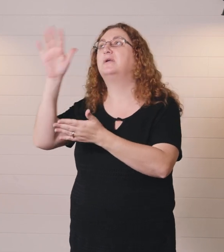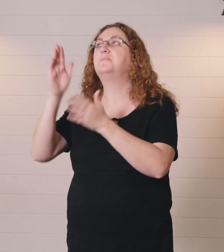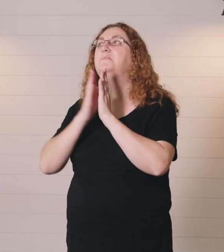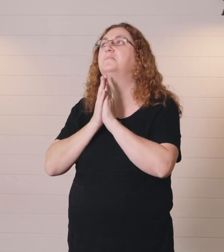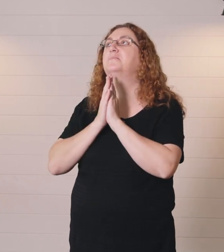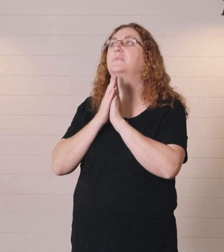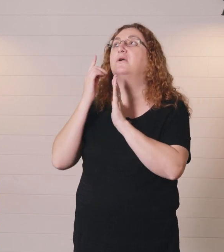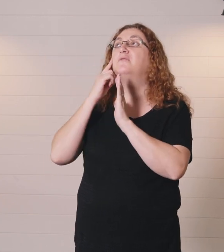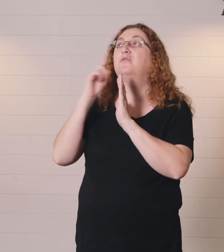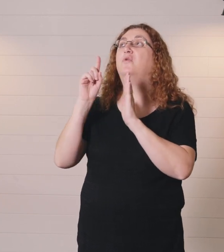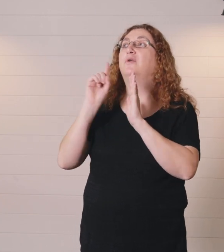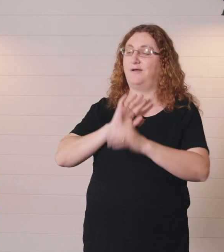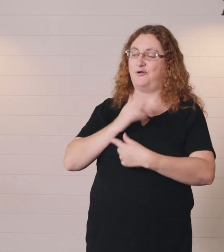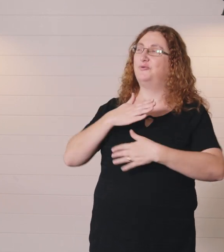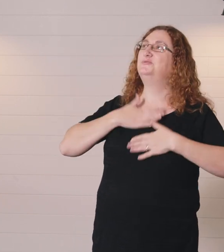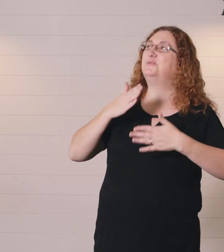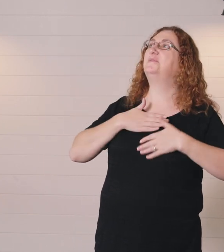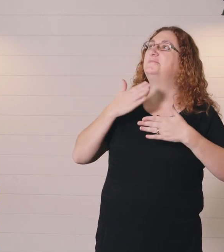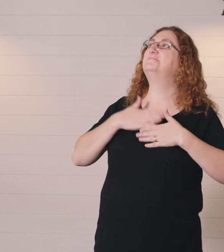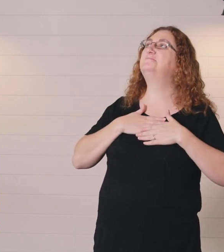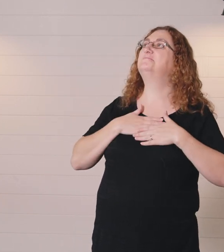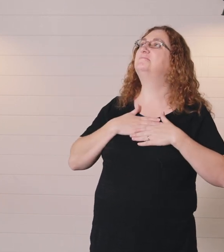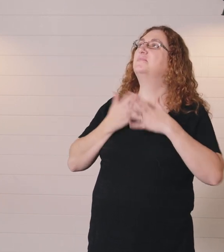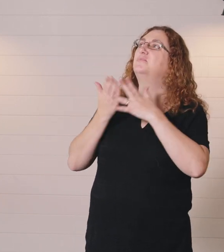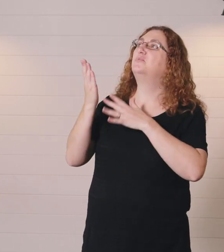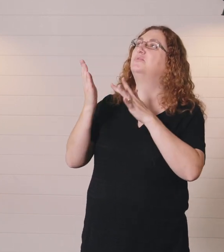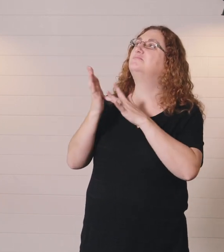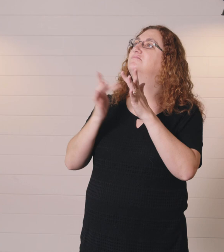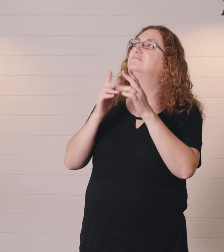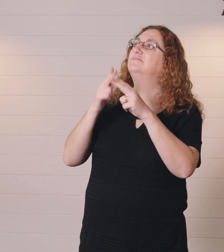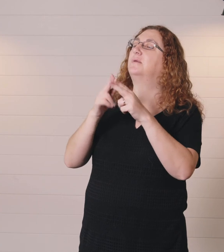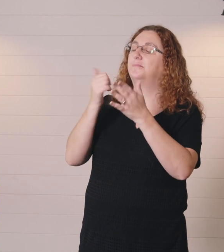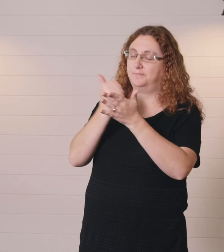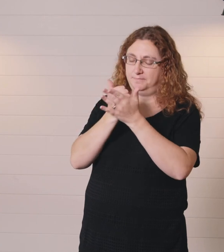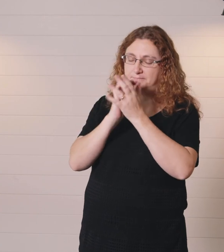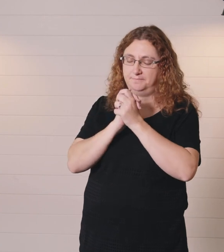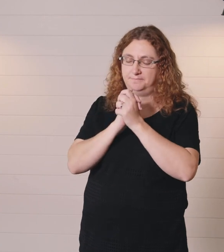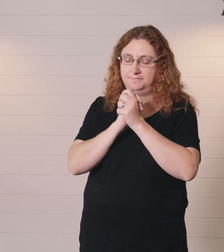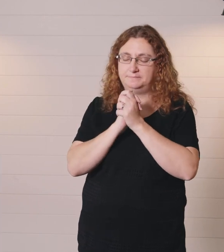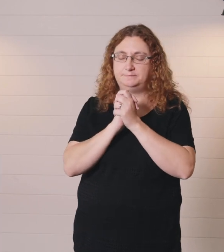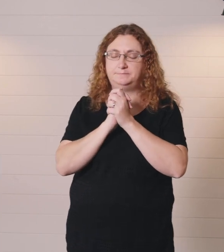glory, and for our great joy. In Jesus' name, amen.